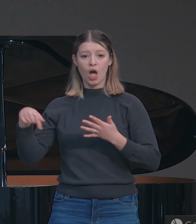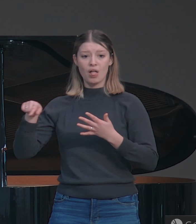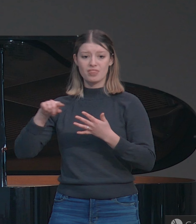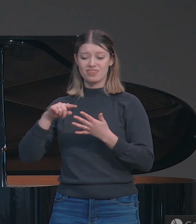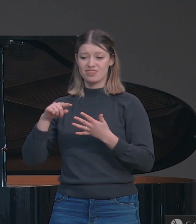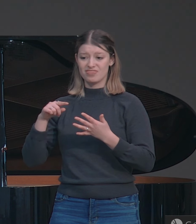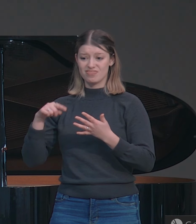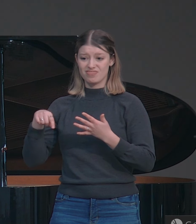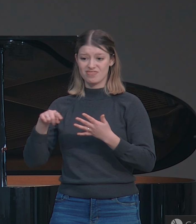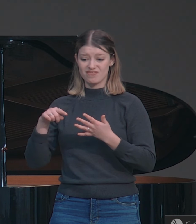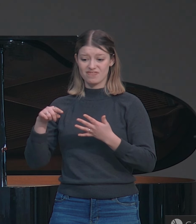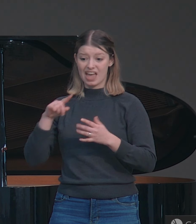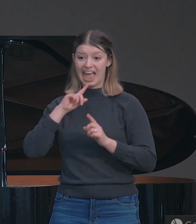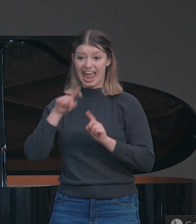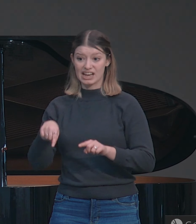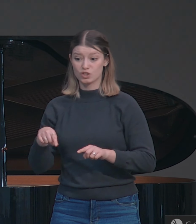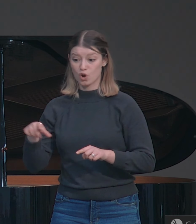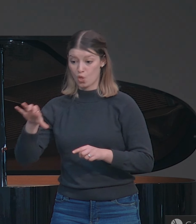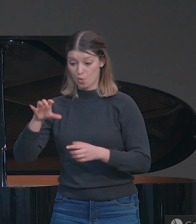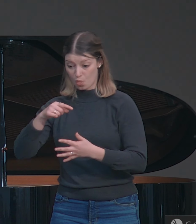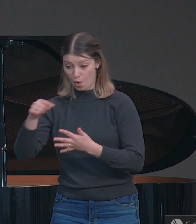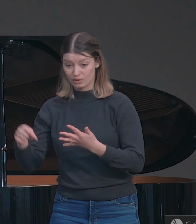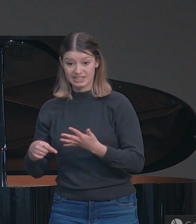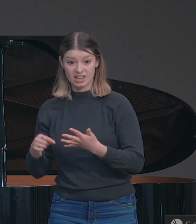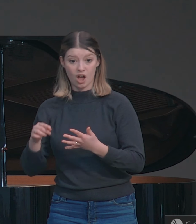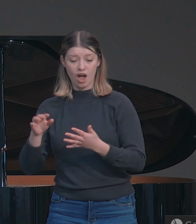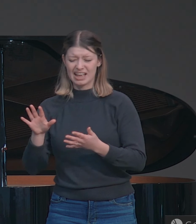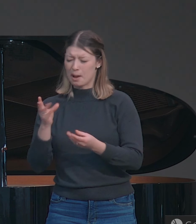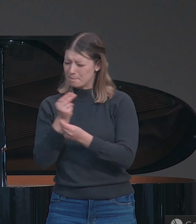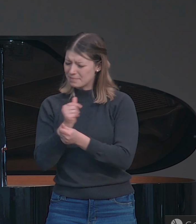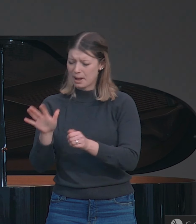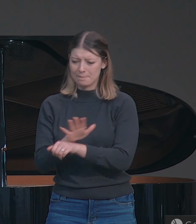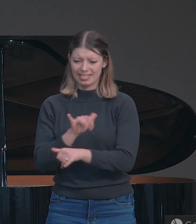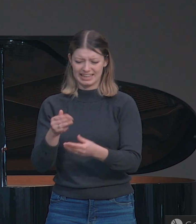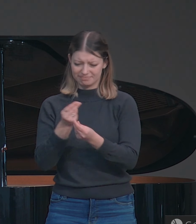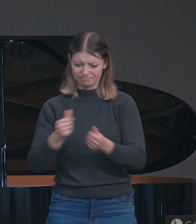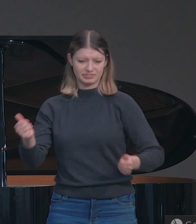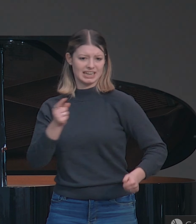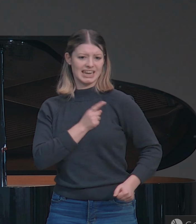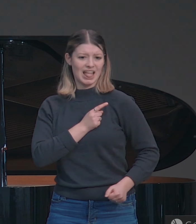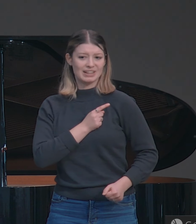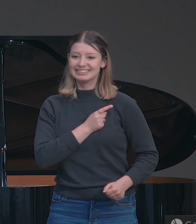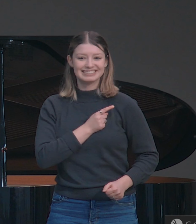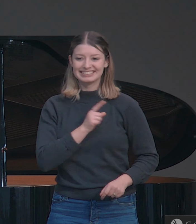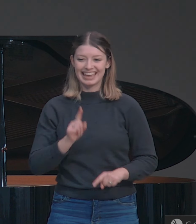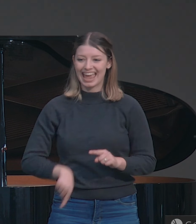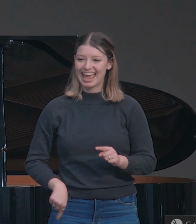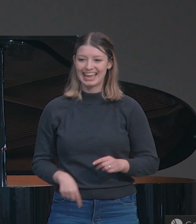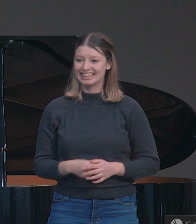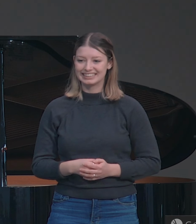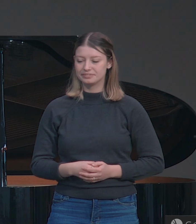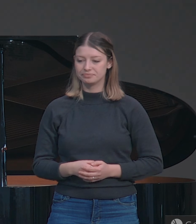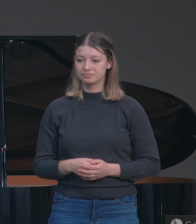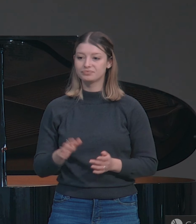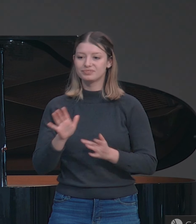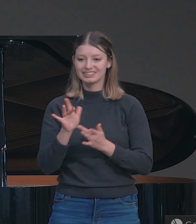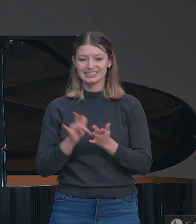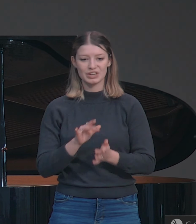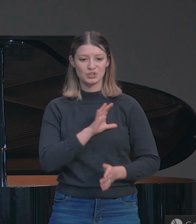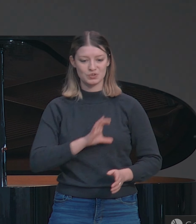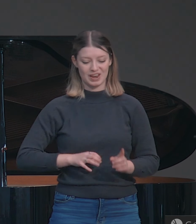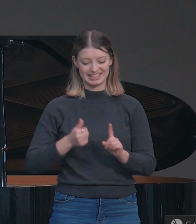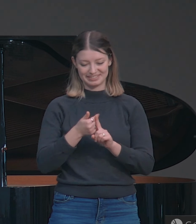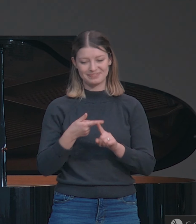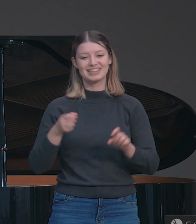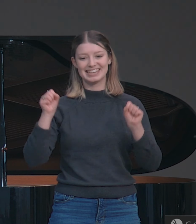top. And the answer was that none of those things were good enough to wipe out the consequences of sin. But Jesus Christ is.